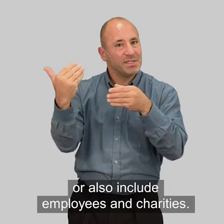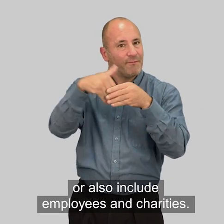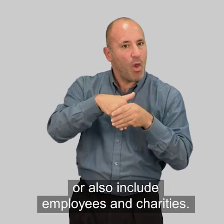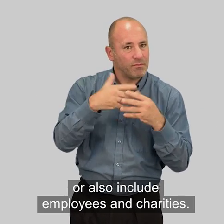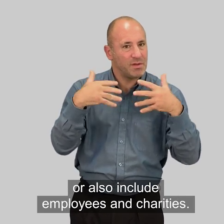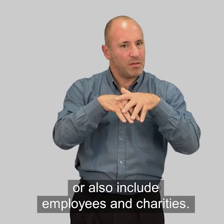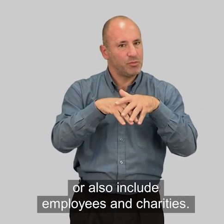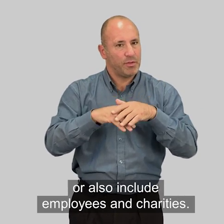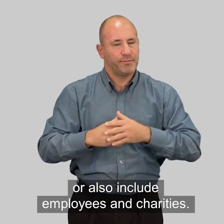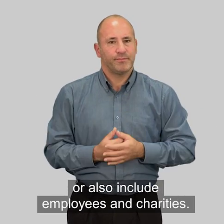charities.